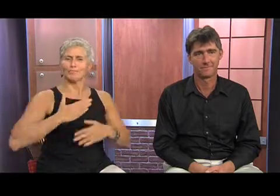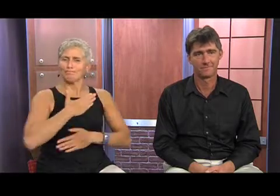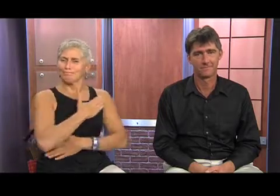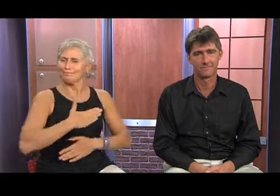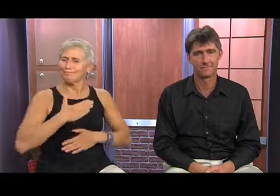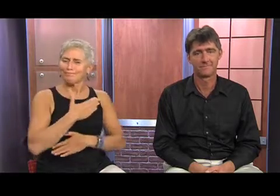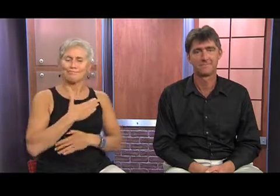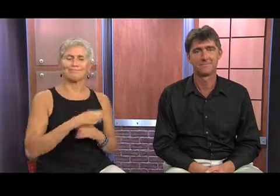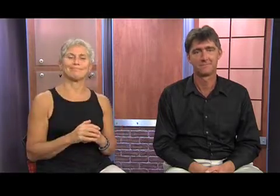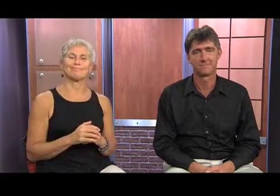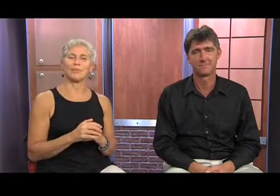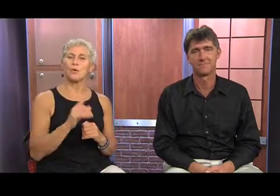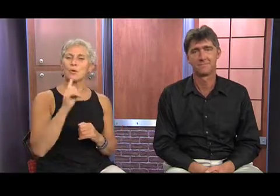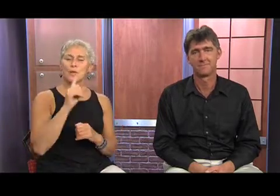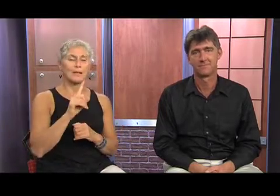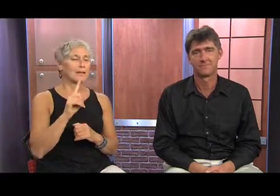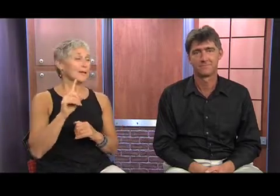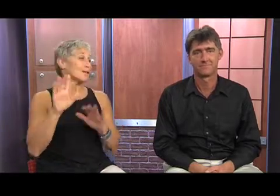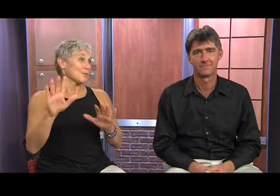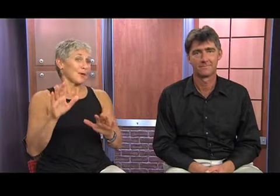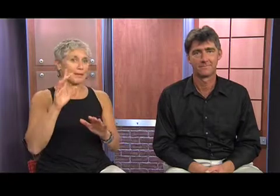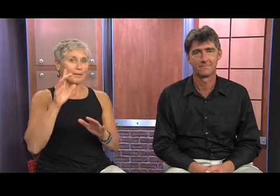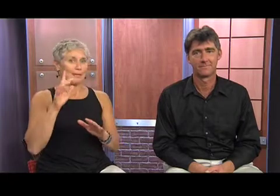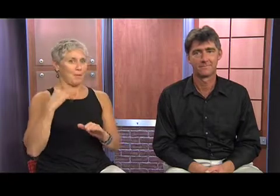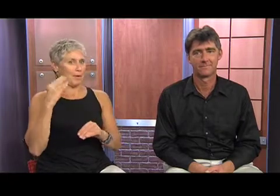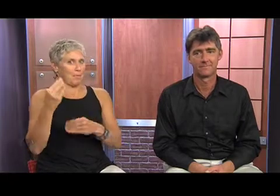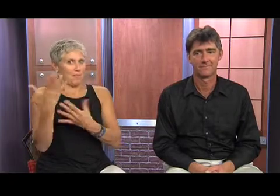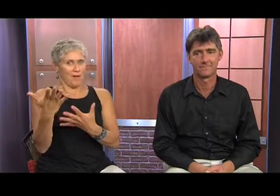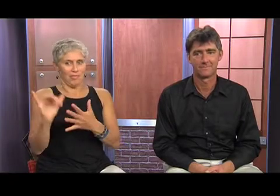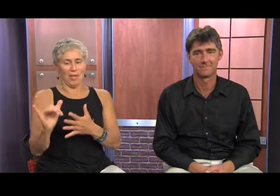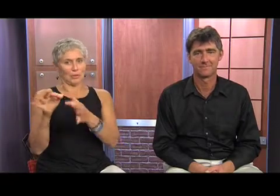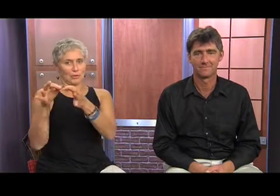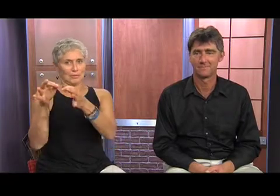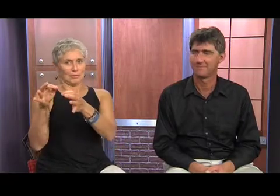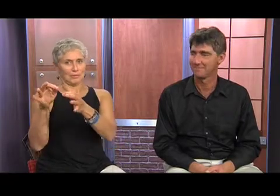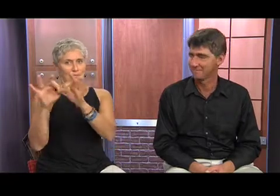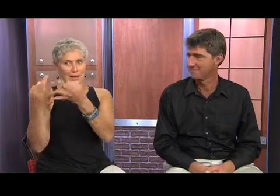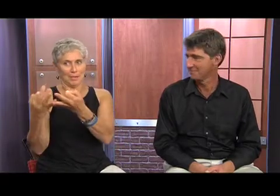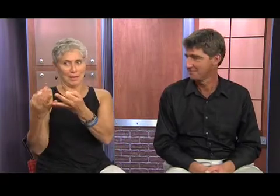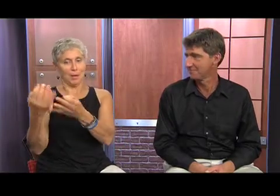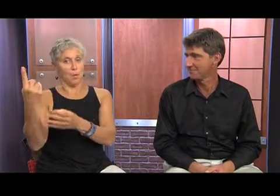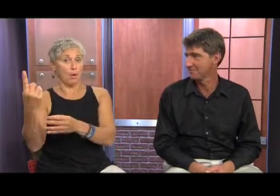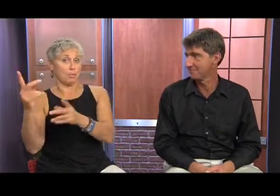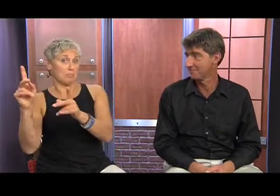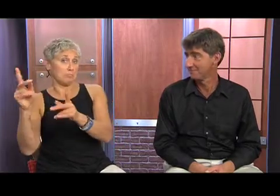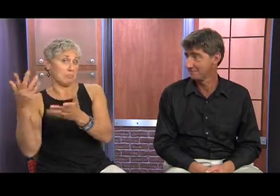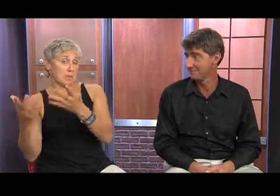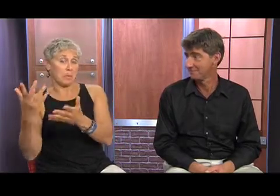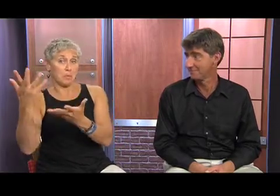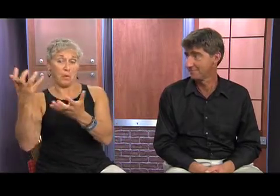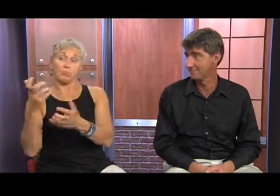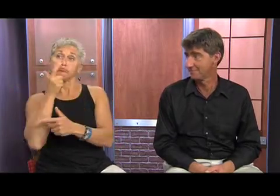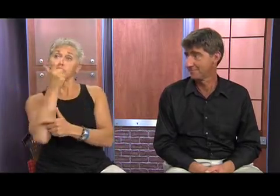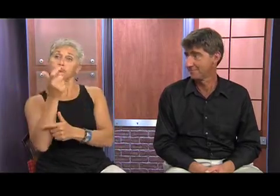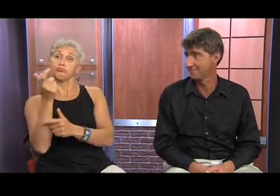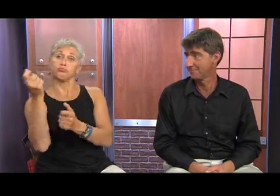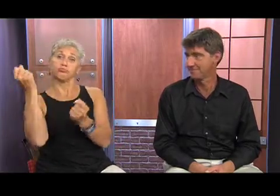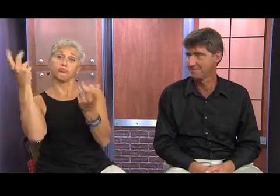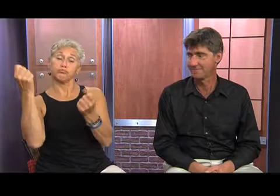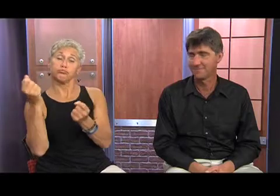great addition, I think, to be able to offer to a family who has somebody who requires American Sign Language to come and see a show like